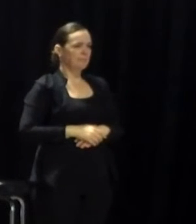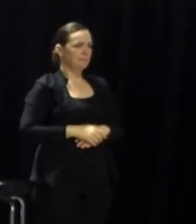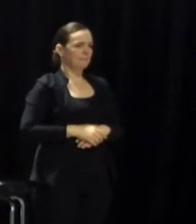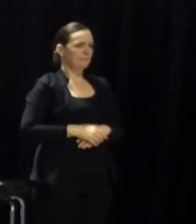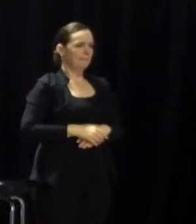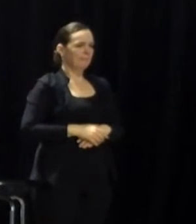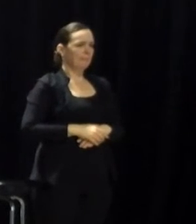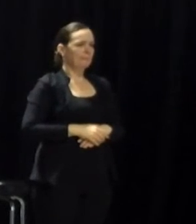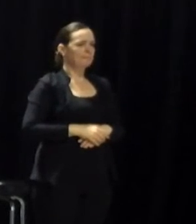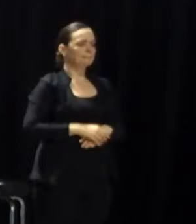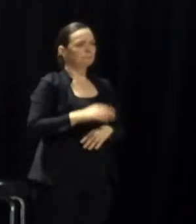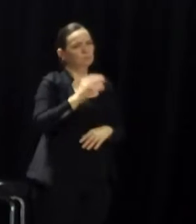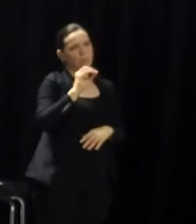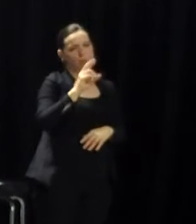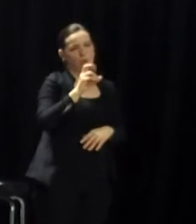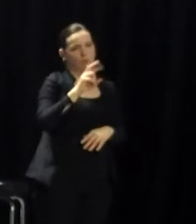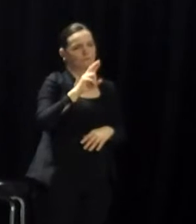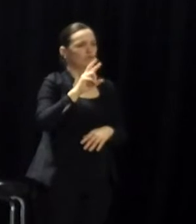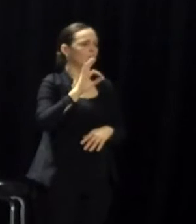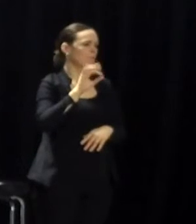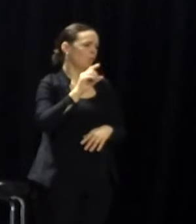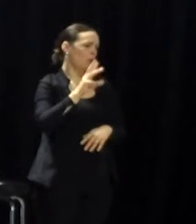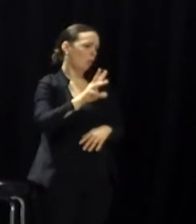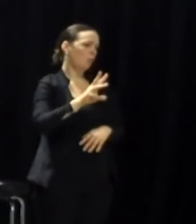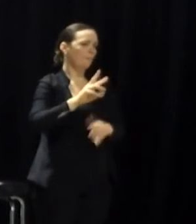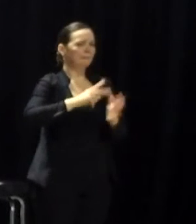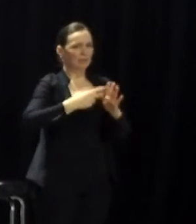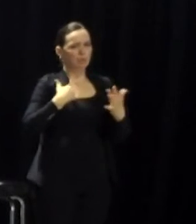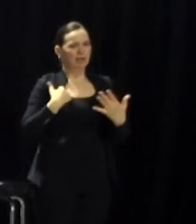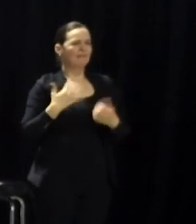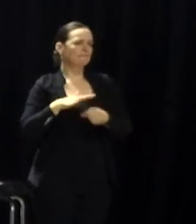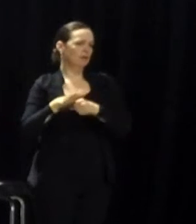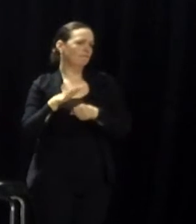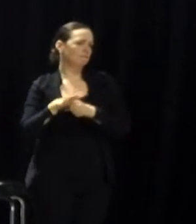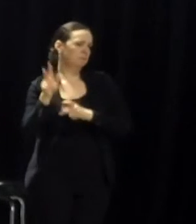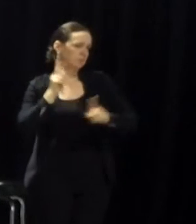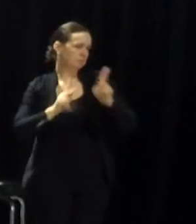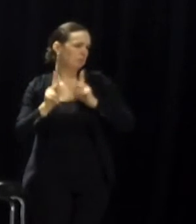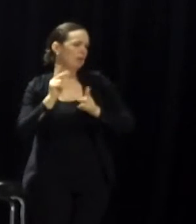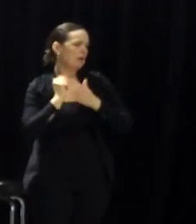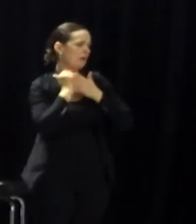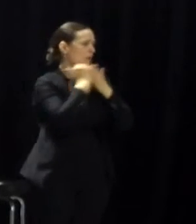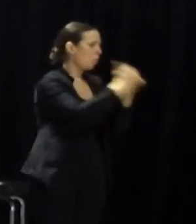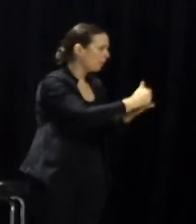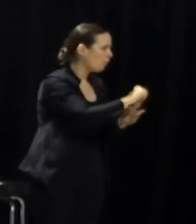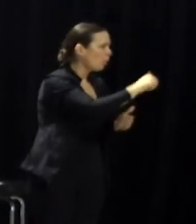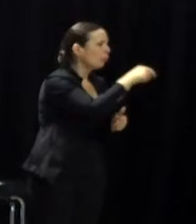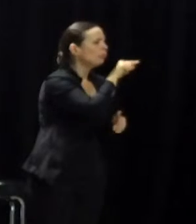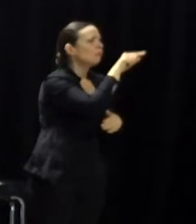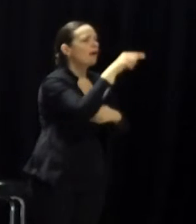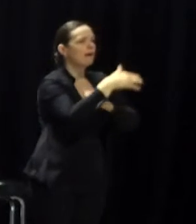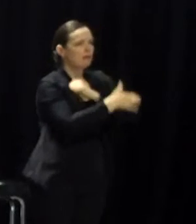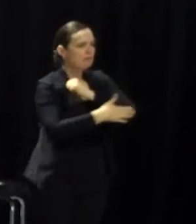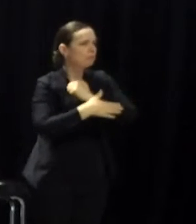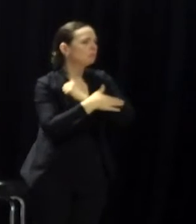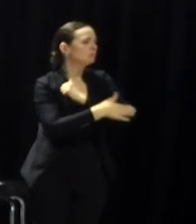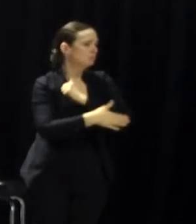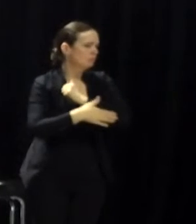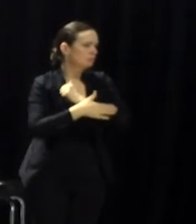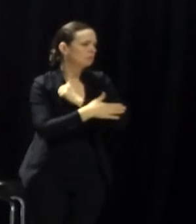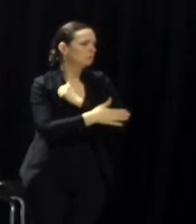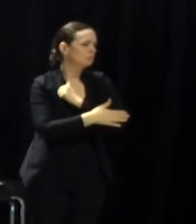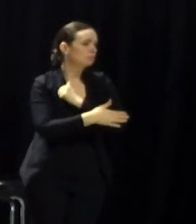Onondaga. Onondaga would have a number, and then anything over that number would go to this team as well. And then that team would then do